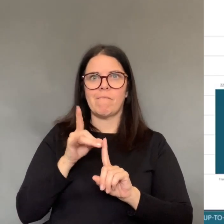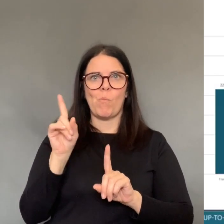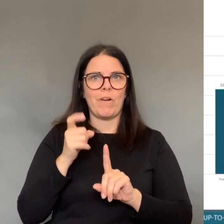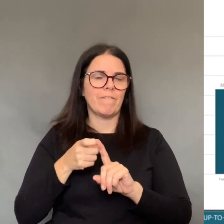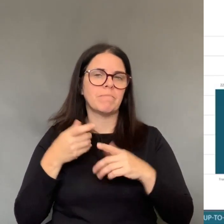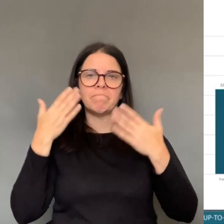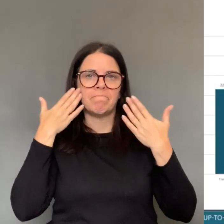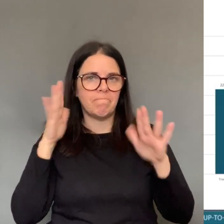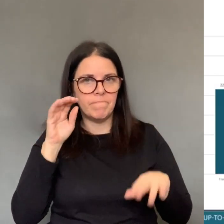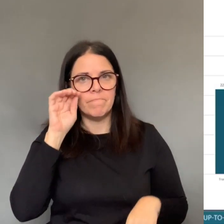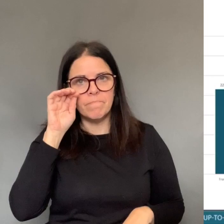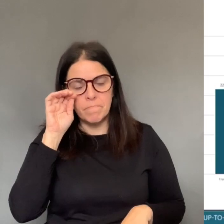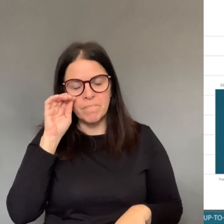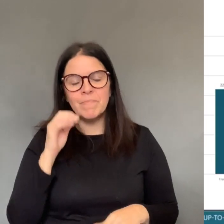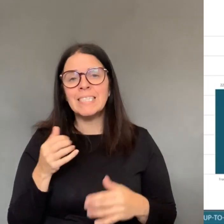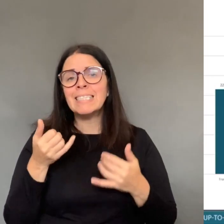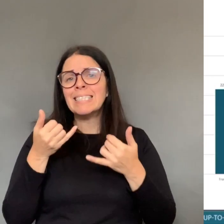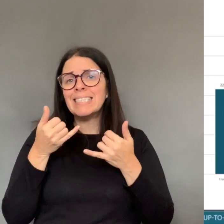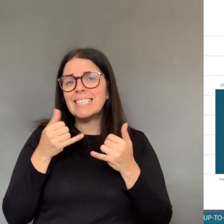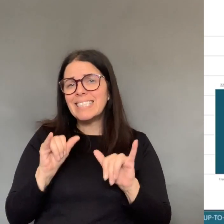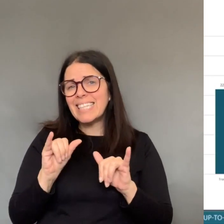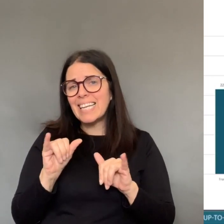put them in our reports as well.